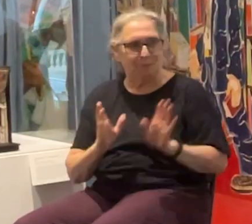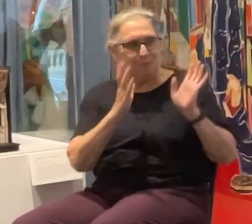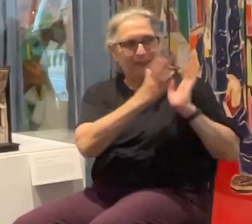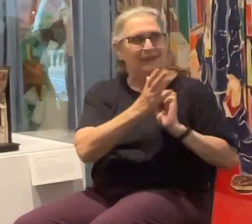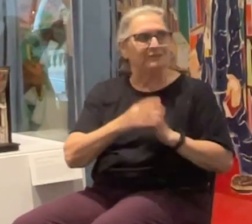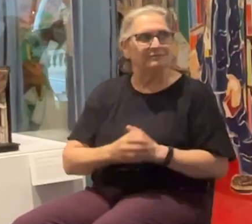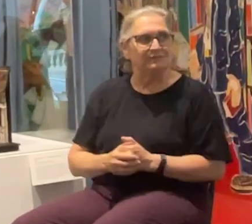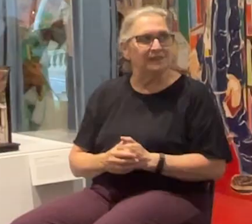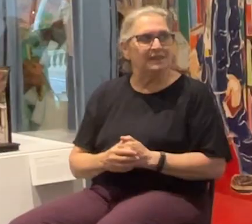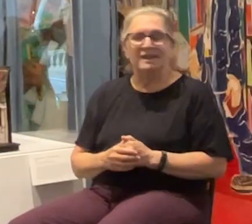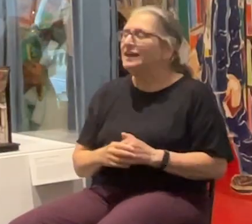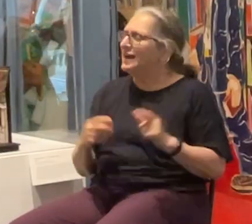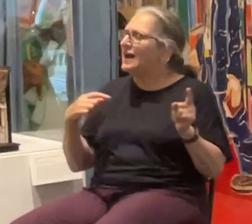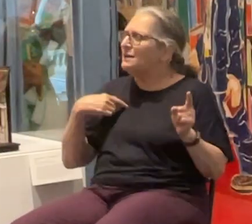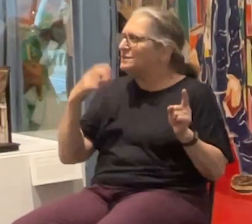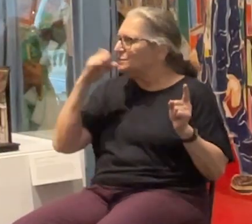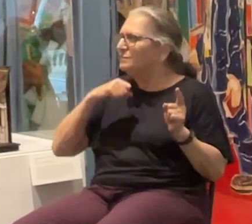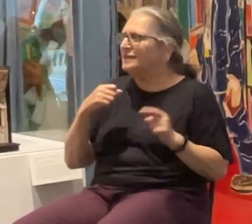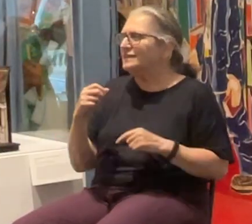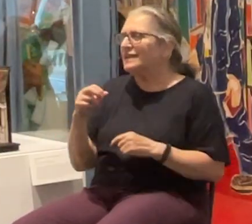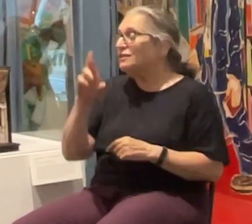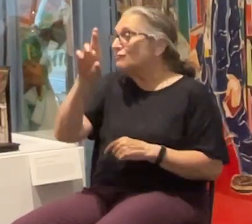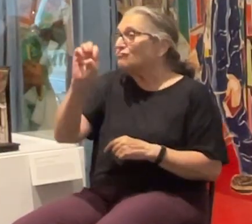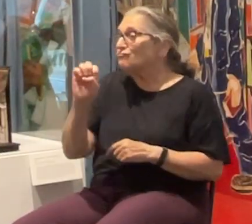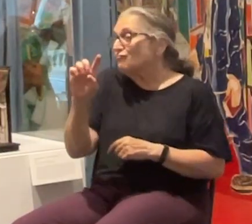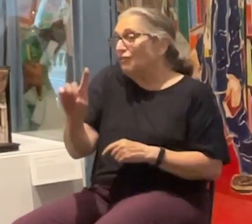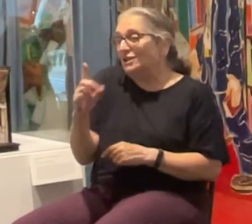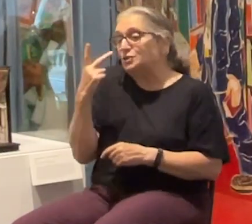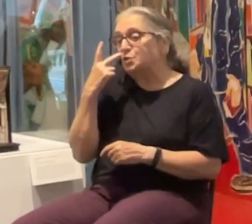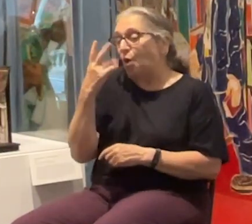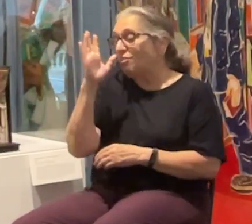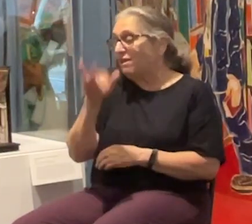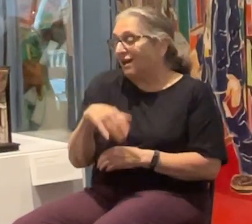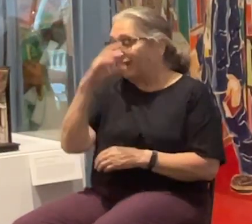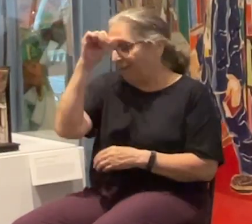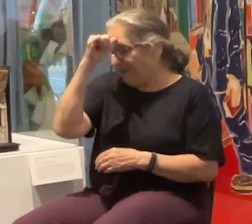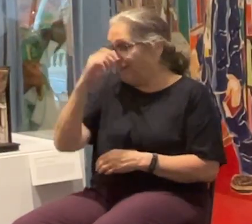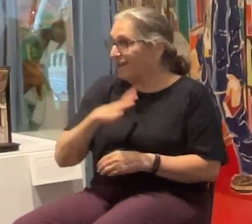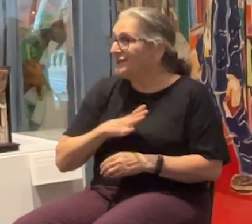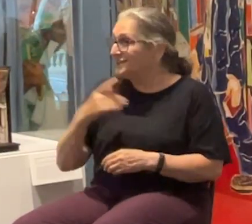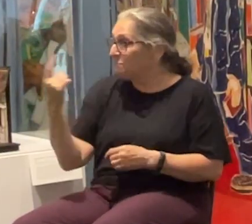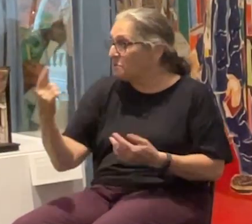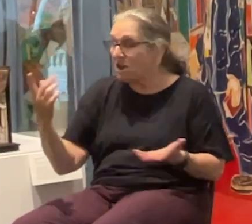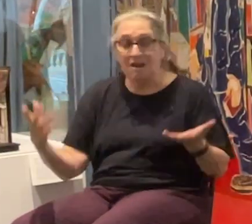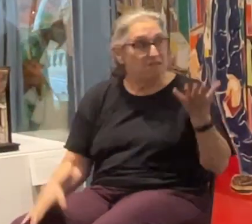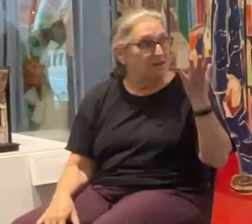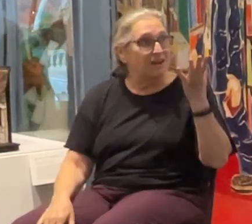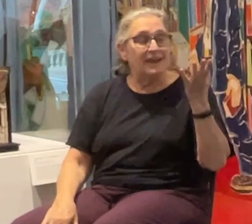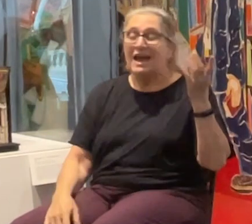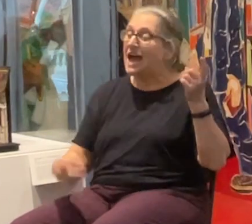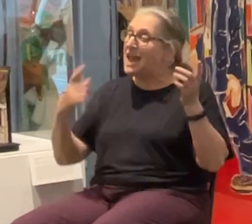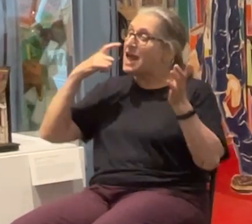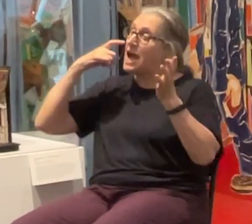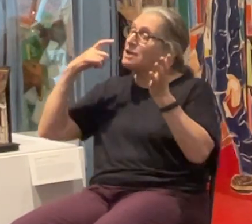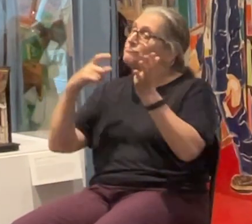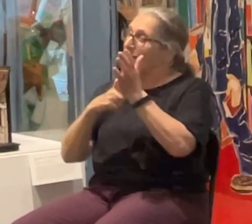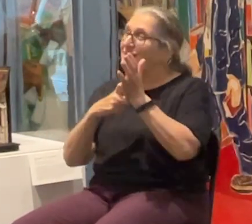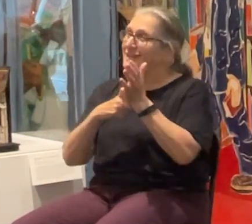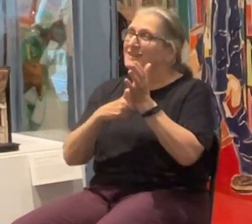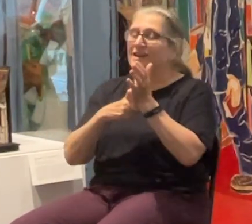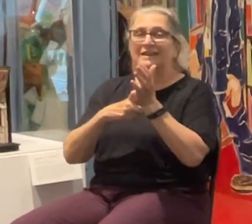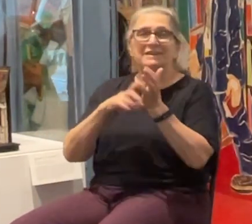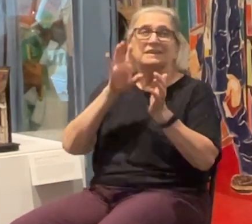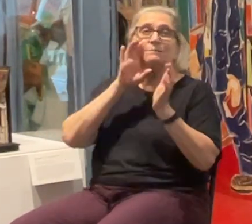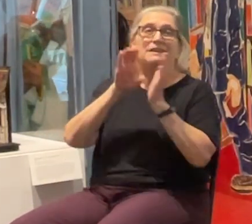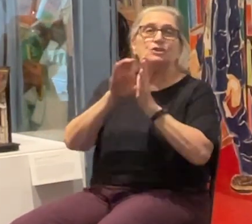I'm assuming that Red saw this guy somewhere, and because I recognize some of the elements from slides we have of the